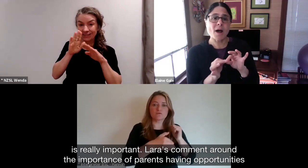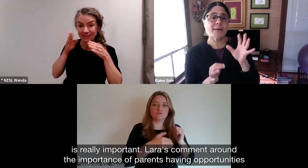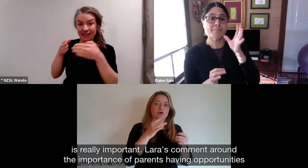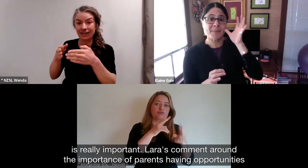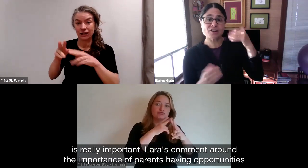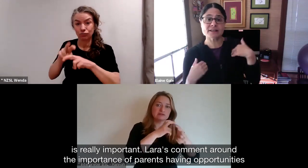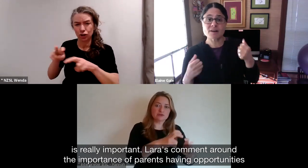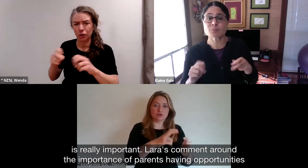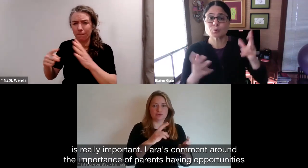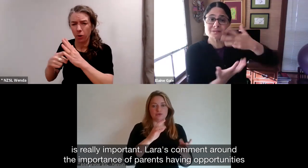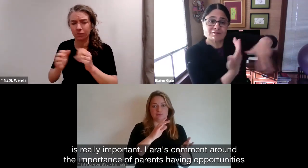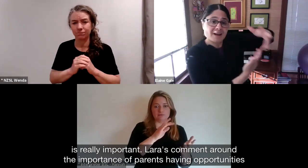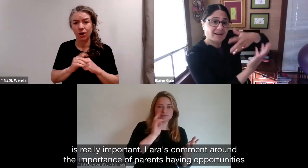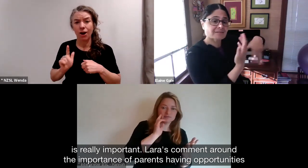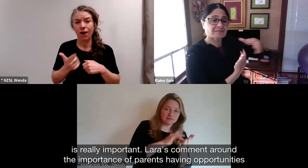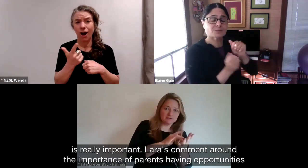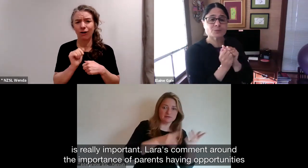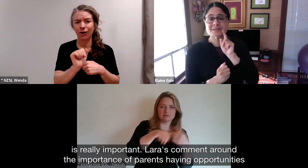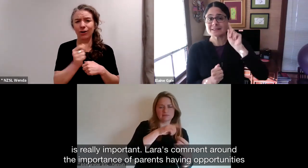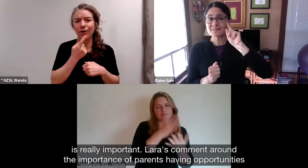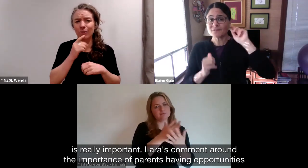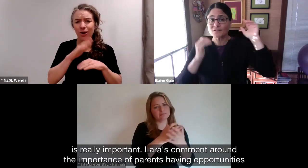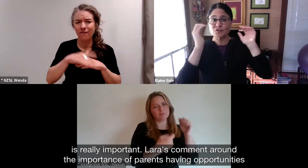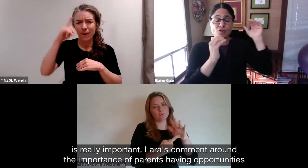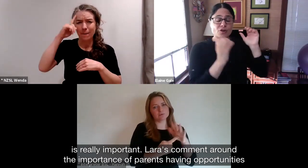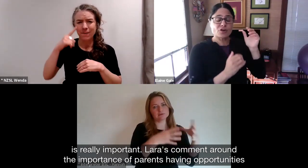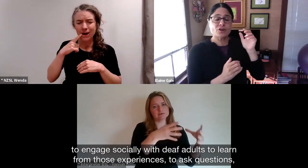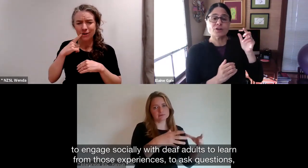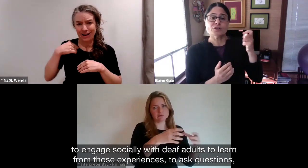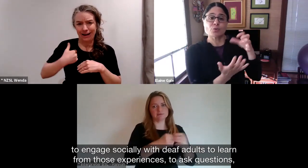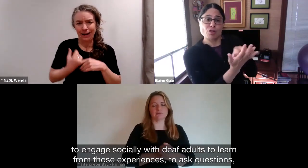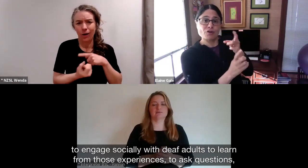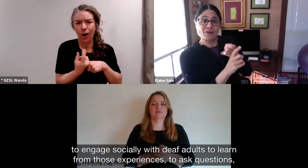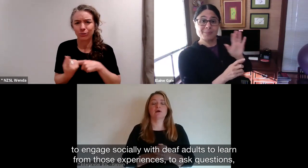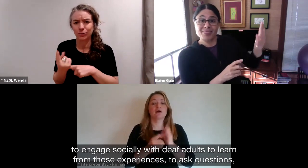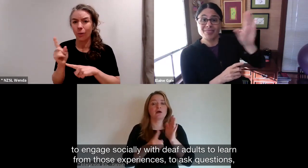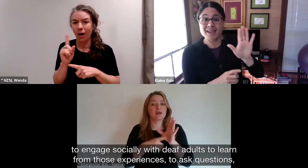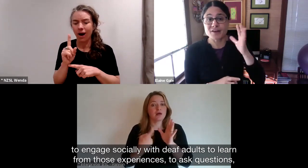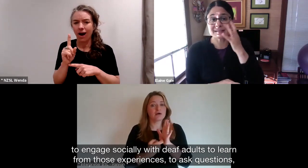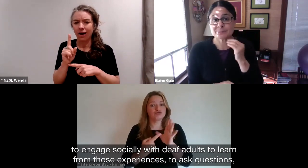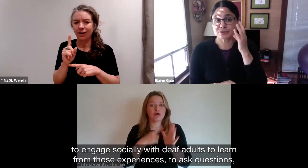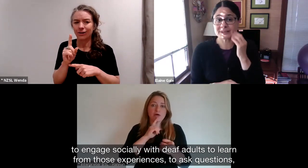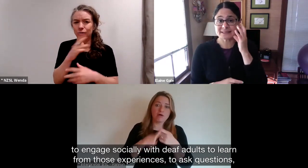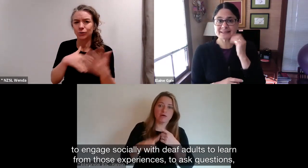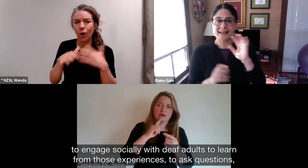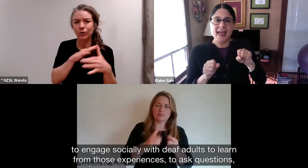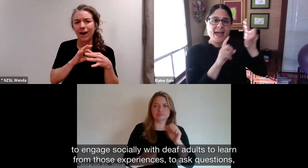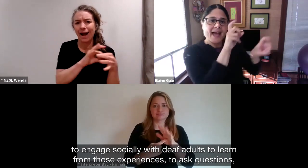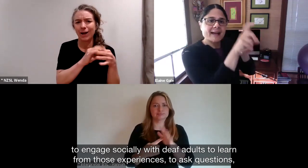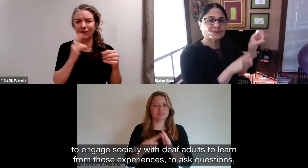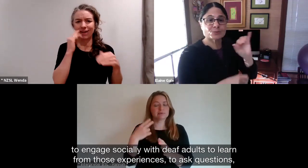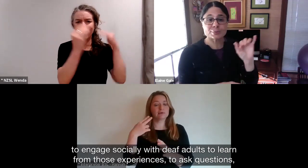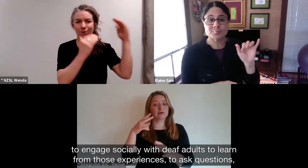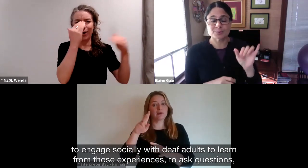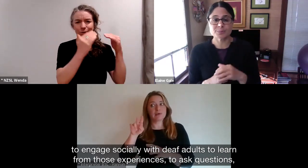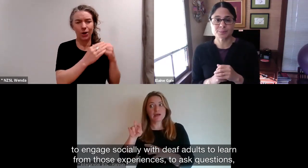Laura's comment around the importance of parents having opportunities to engage socially with deaf adults, to learn from